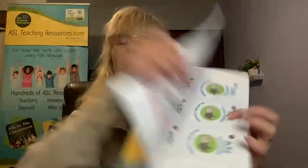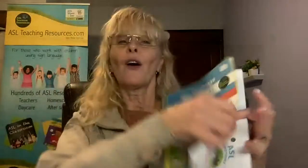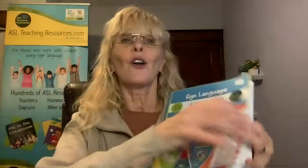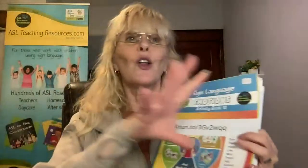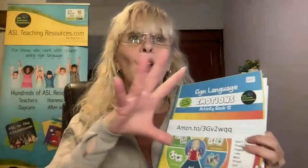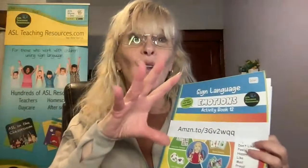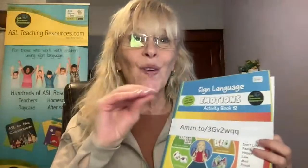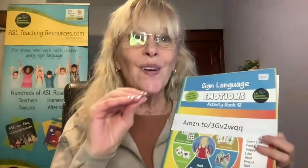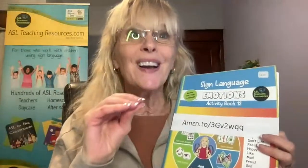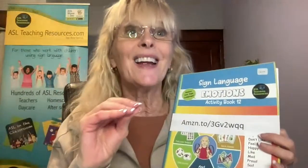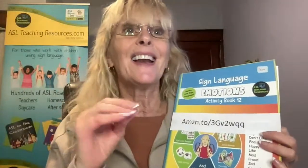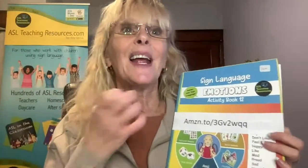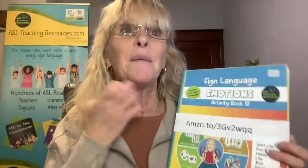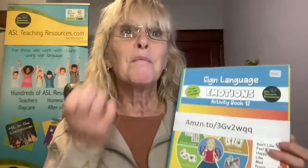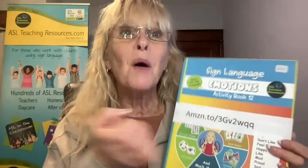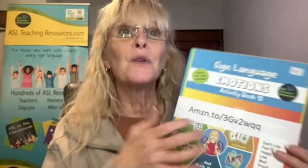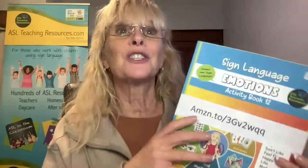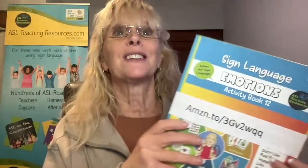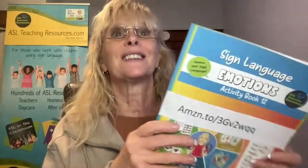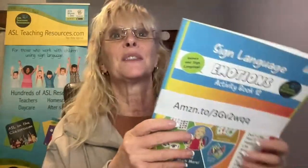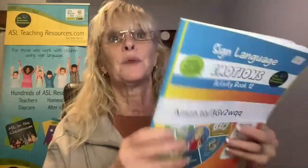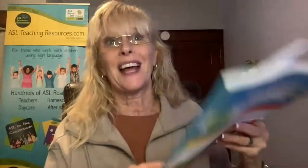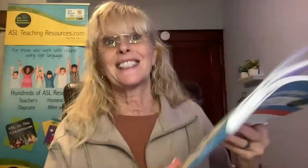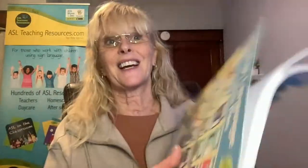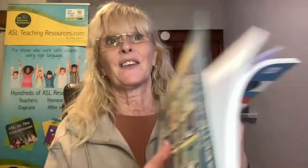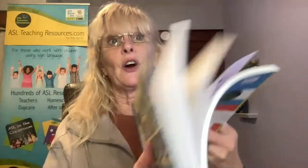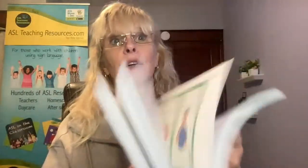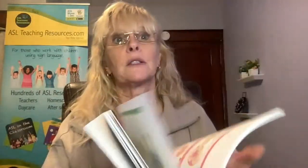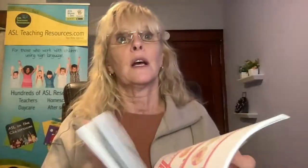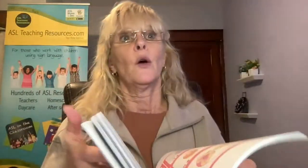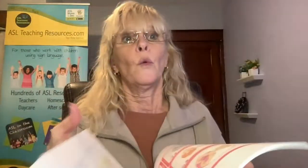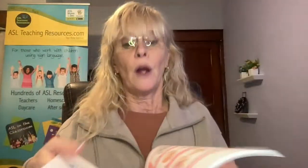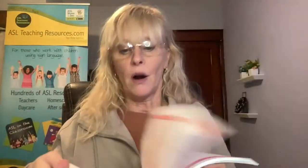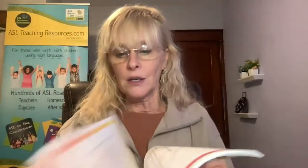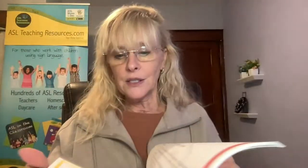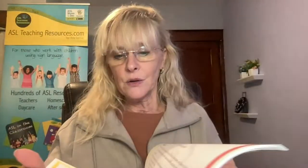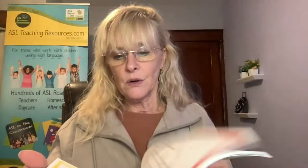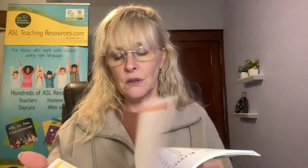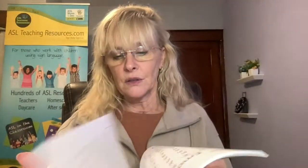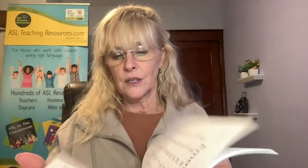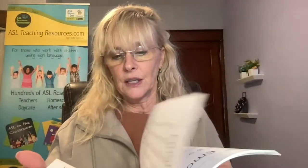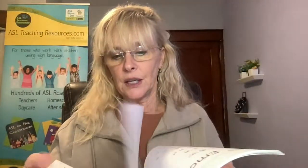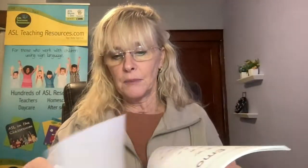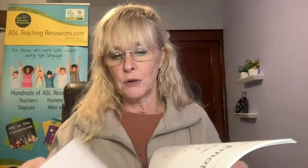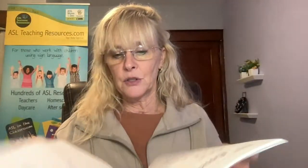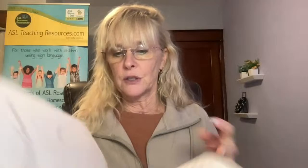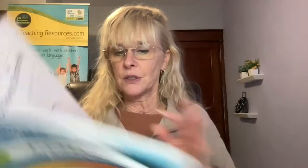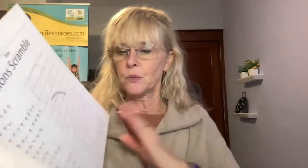are learning emotions with that deck of cards. We also are learning emotions